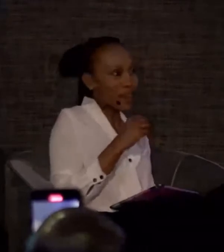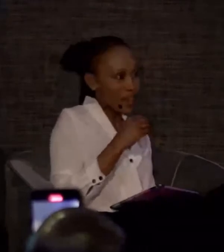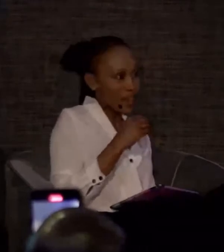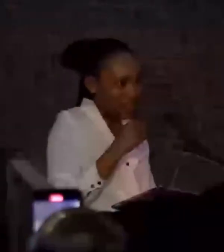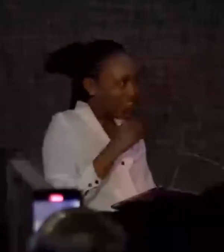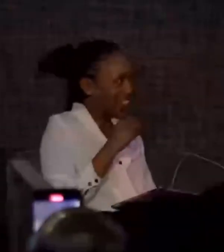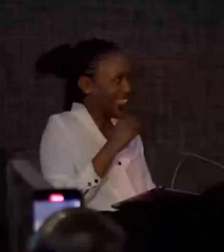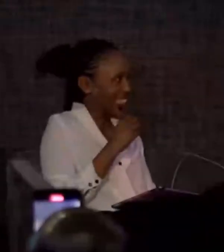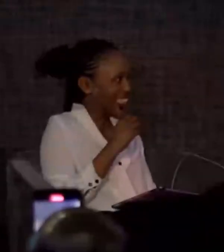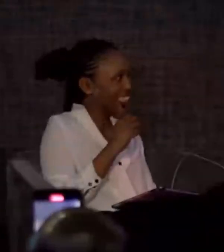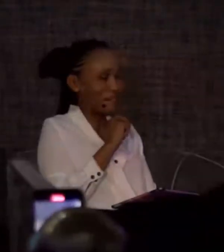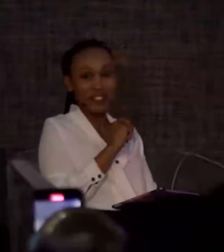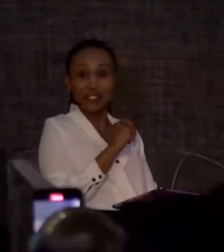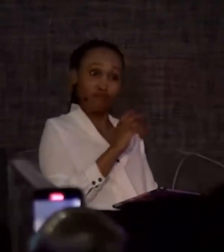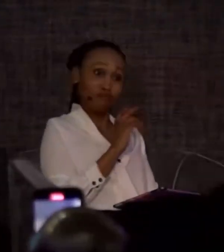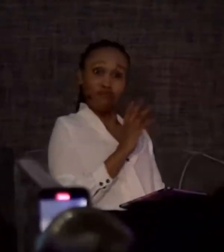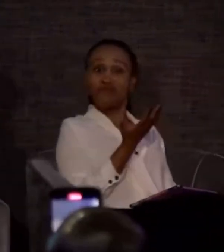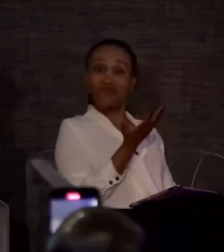being Can we just pause there? Yeah.